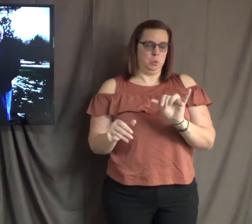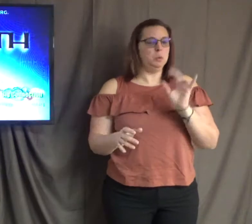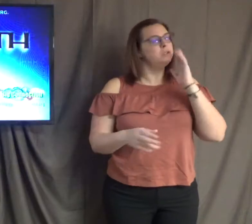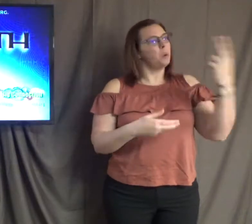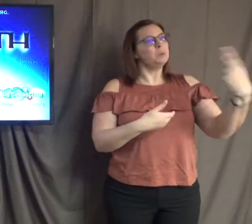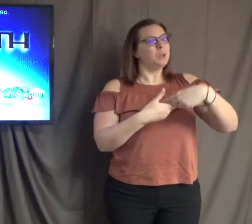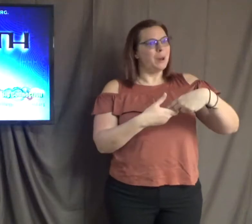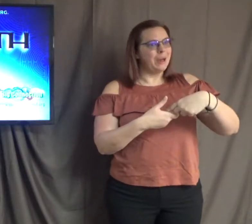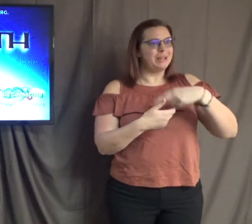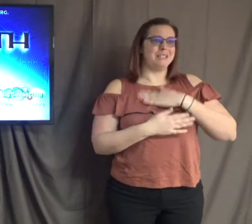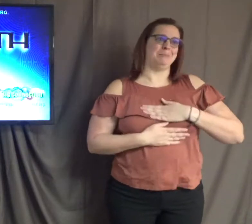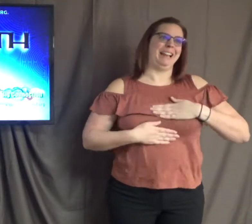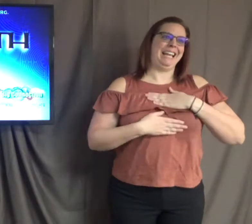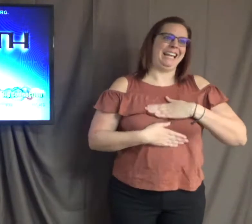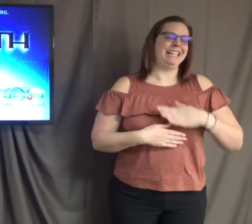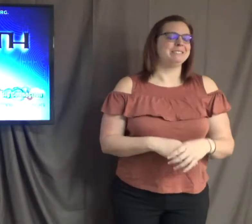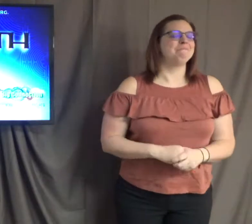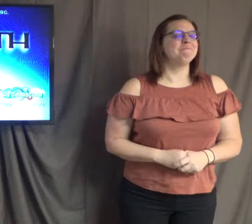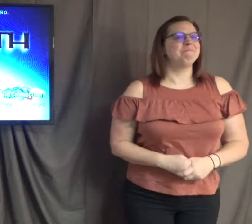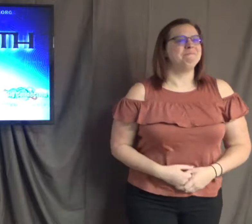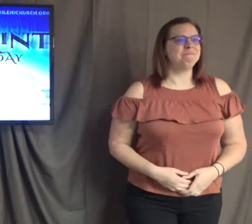us.